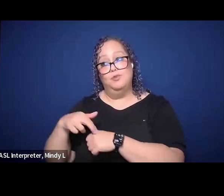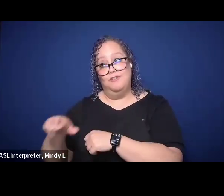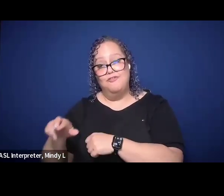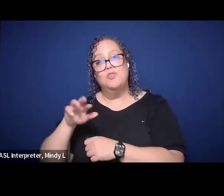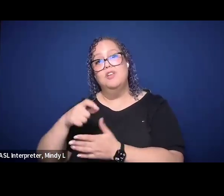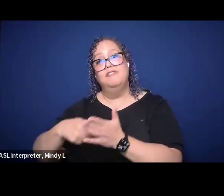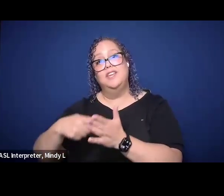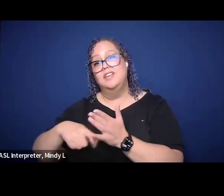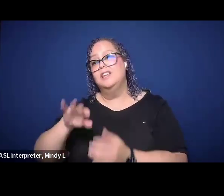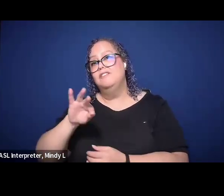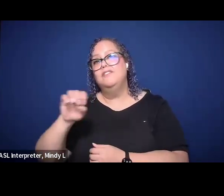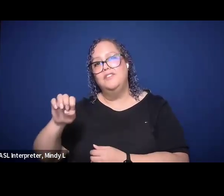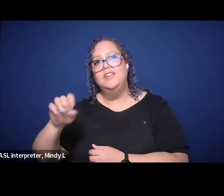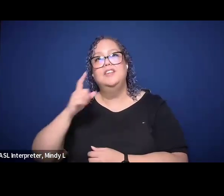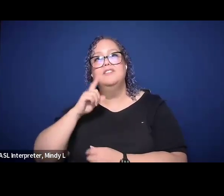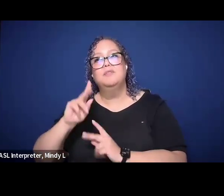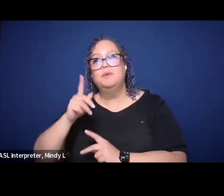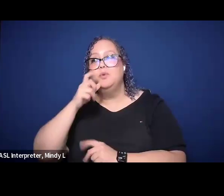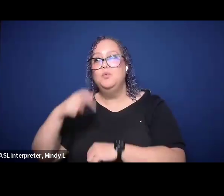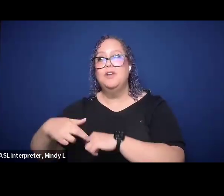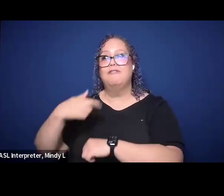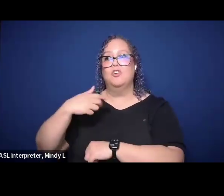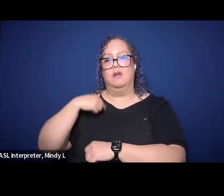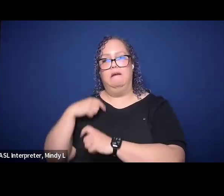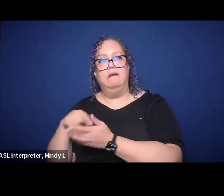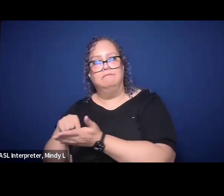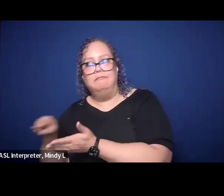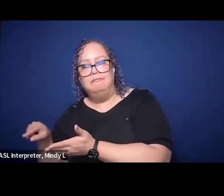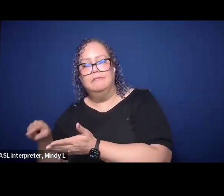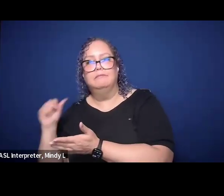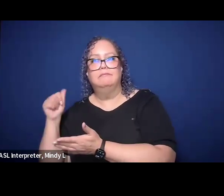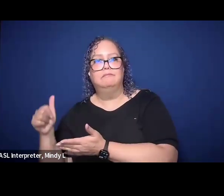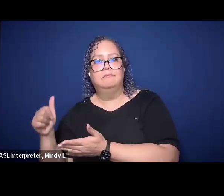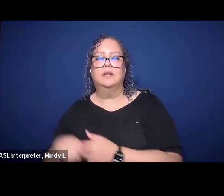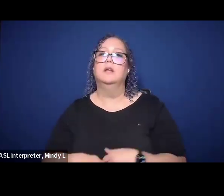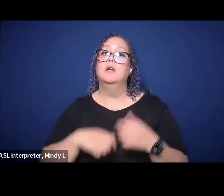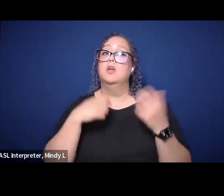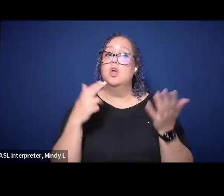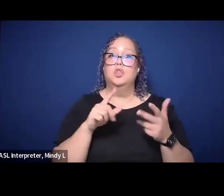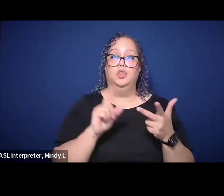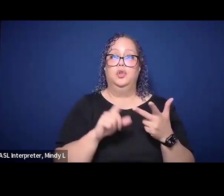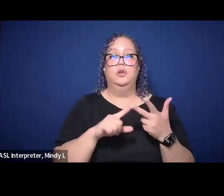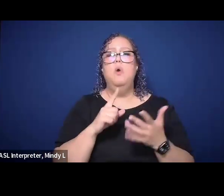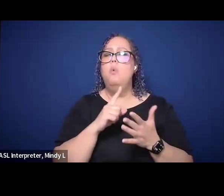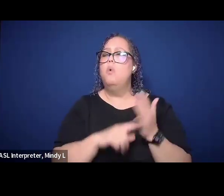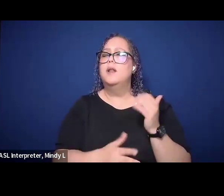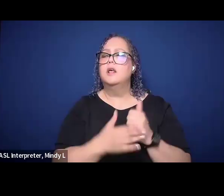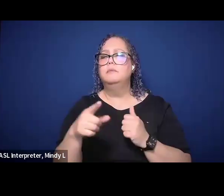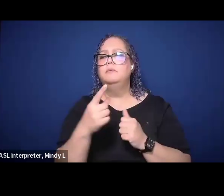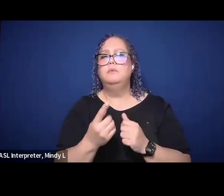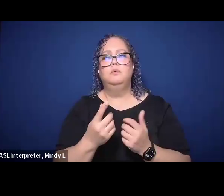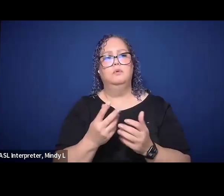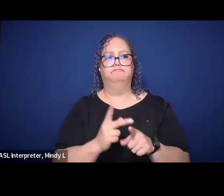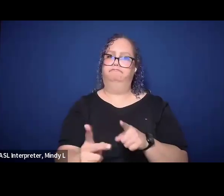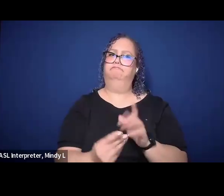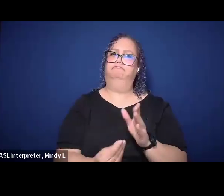people who refer clients to me. And then the third thing is what helps you grow professionally. And this can be